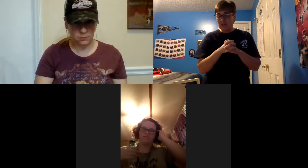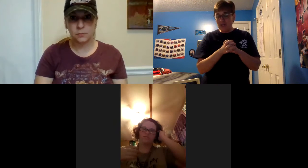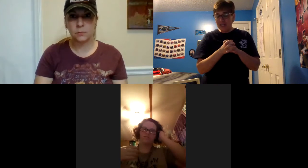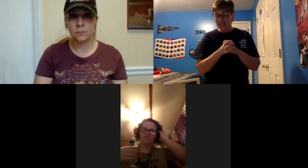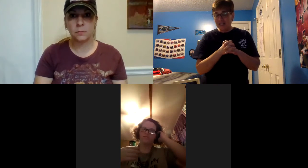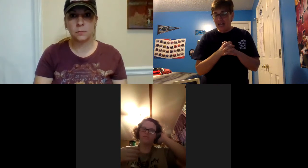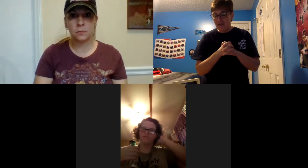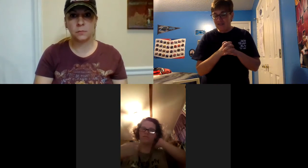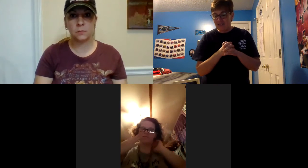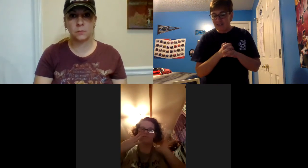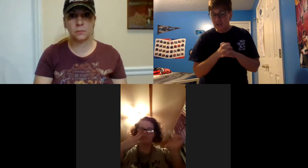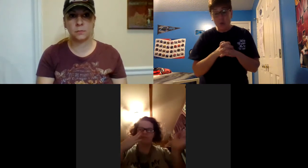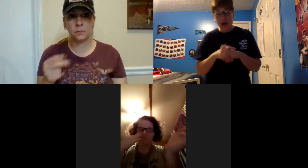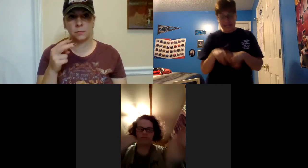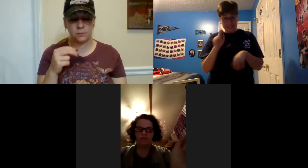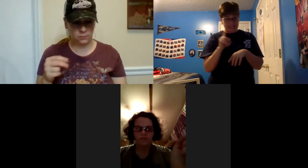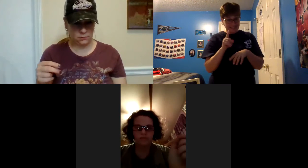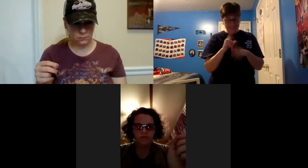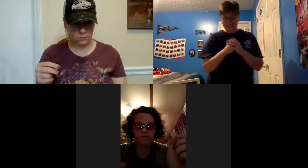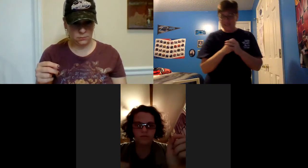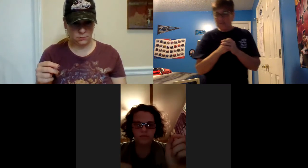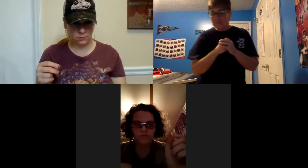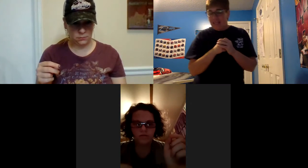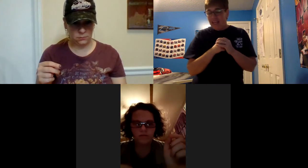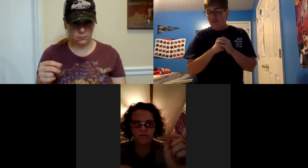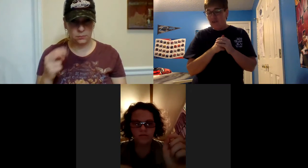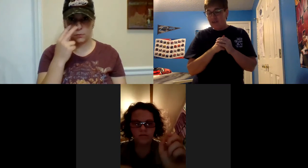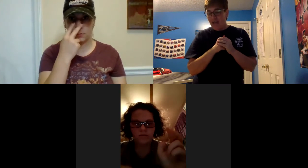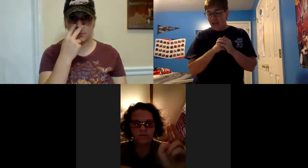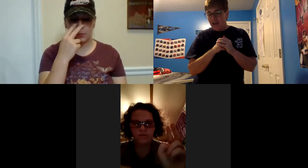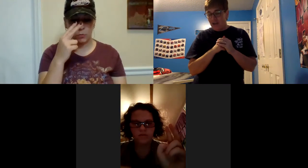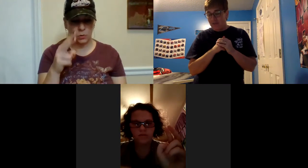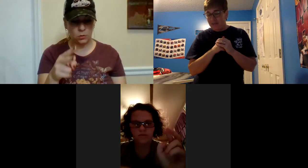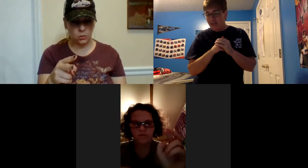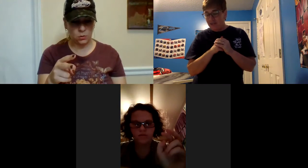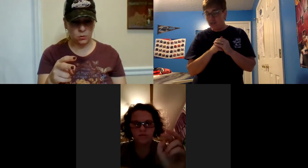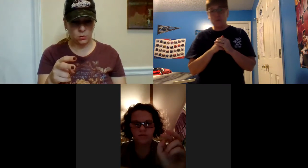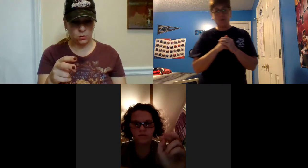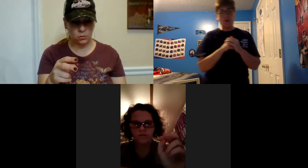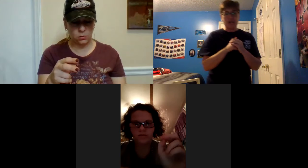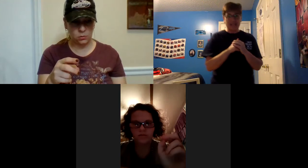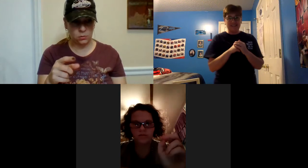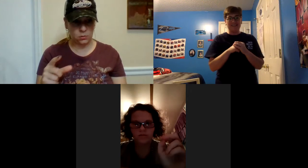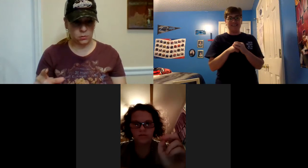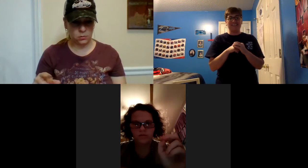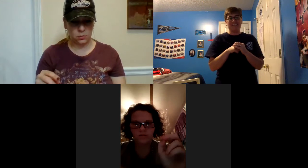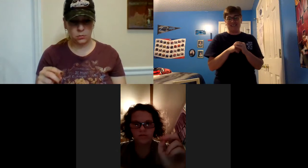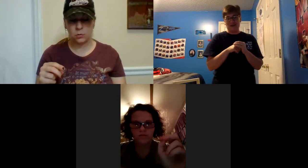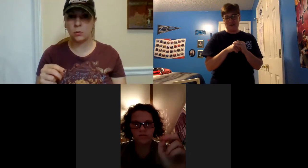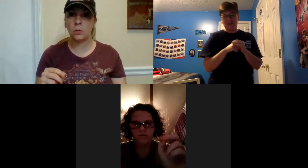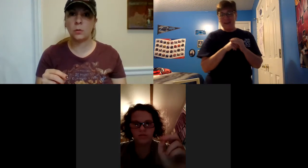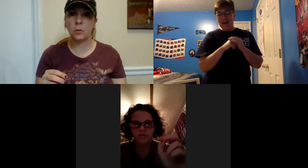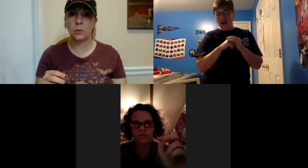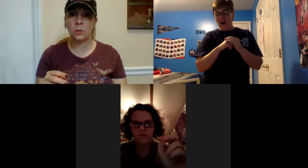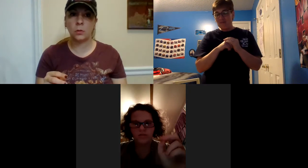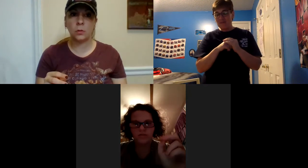So look left twice if you are tired because you were working.